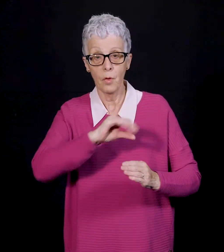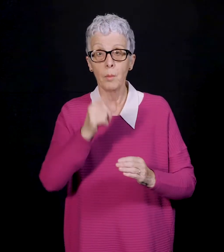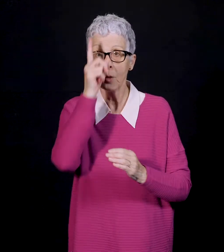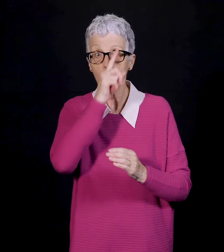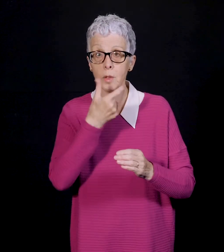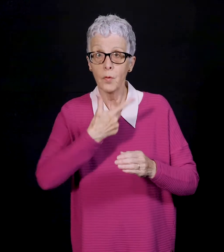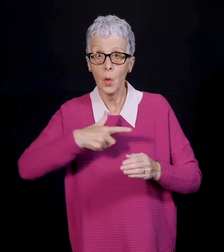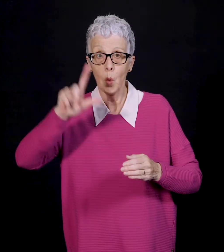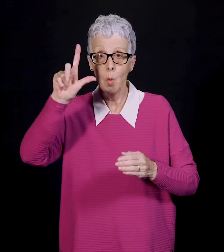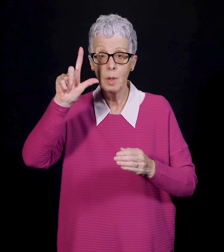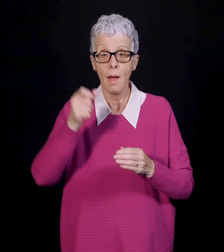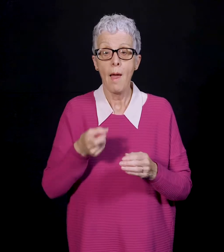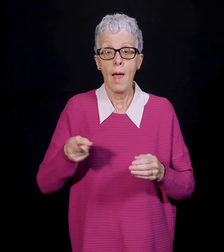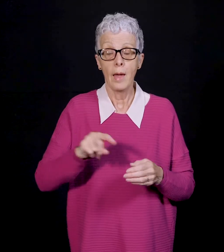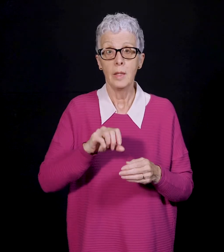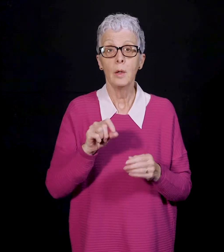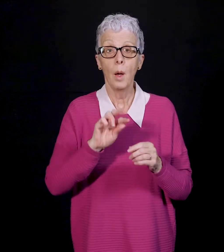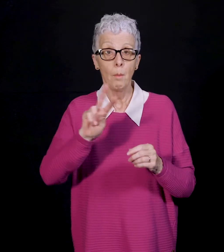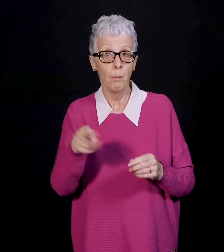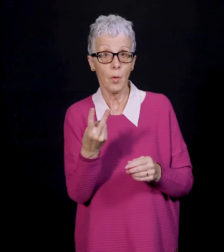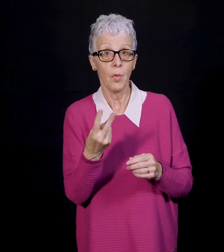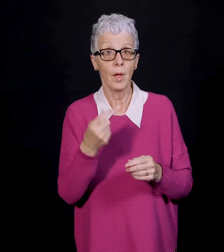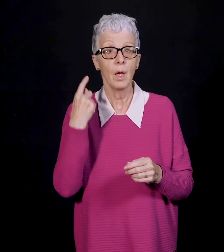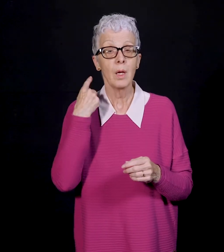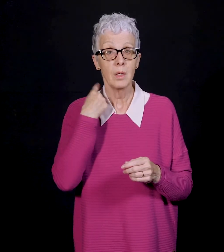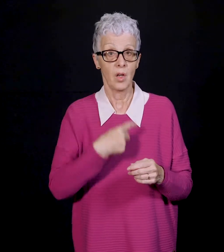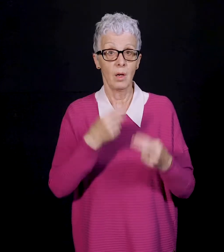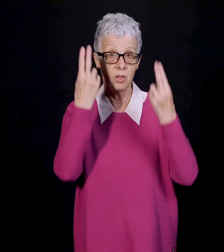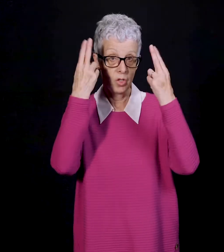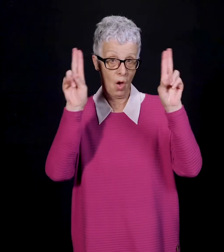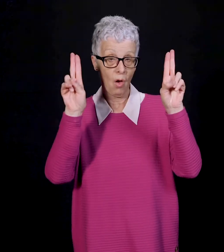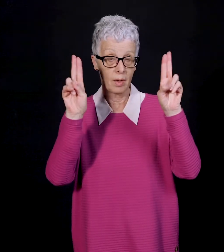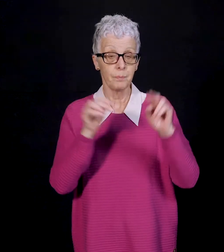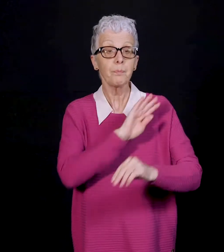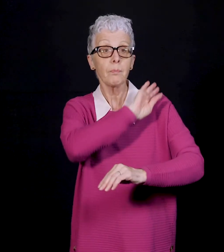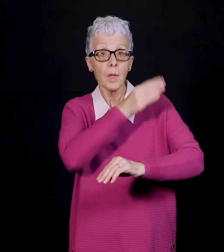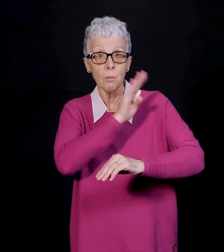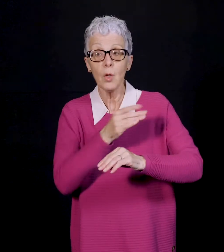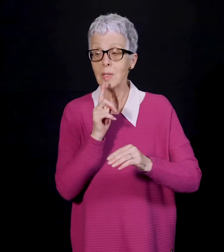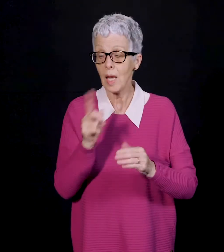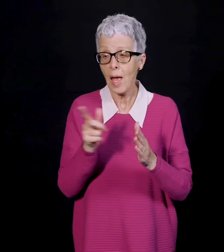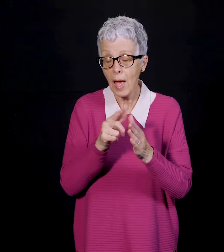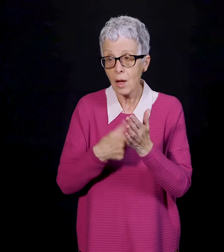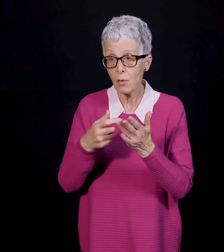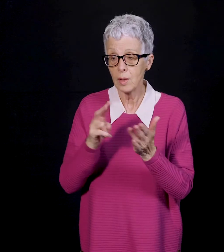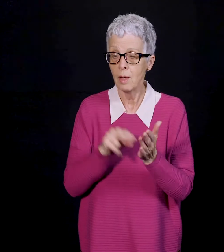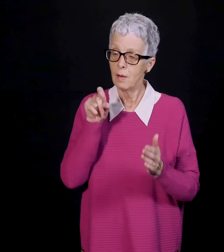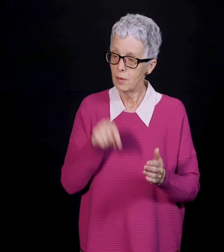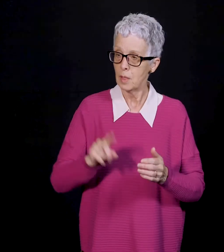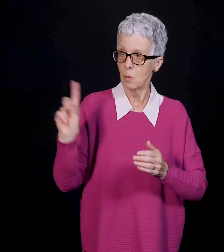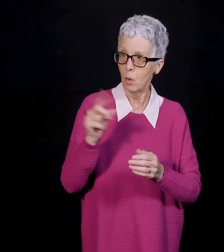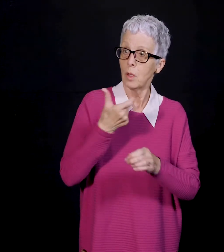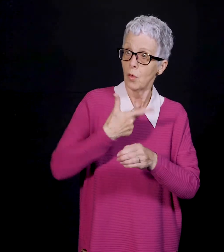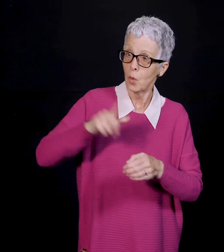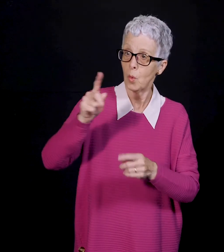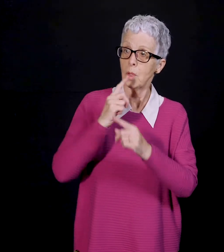of the Lord and consumed them, and they died before the Lord. And Moses then said to Aaron, this is what the Lord spoke